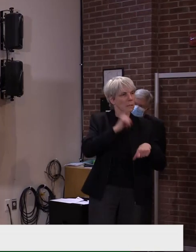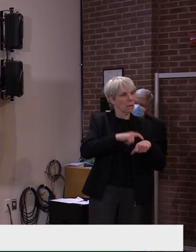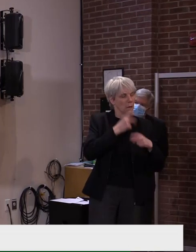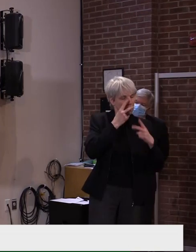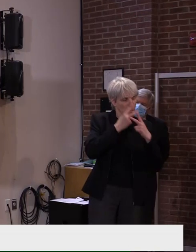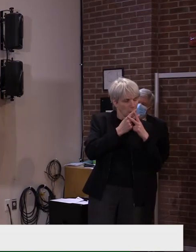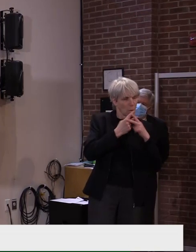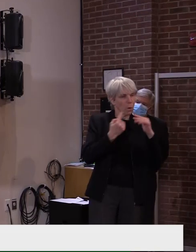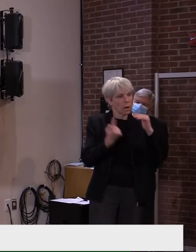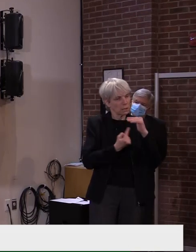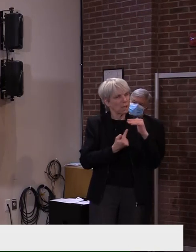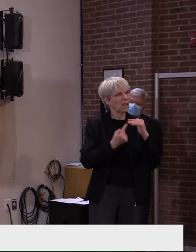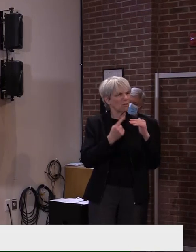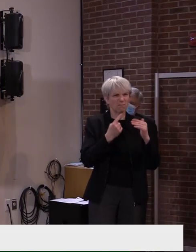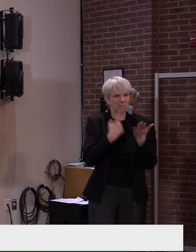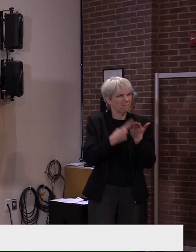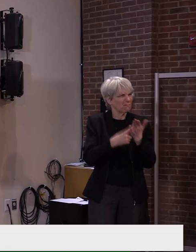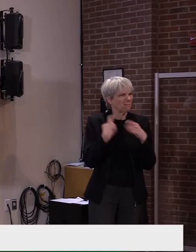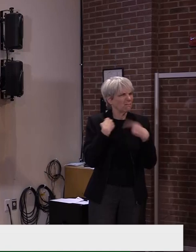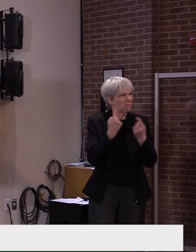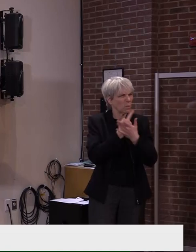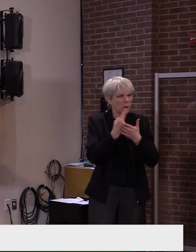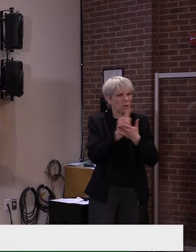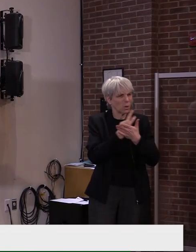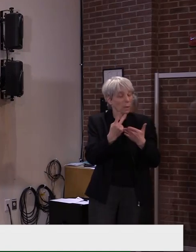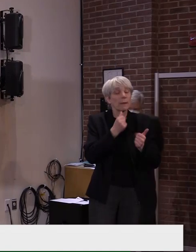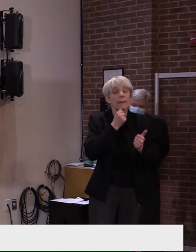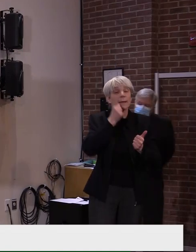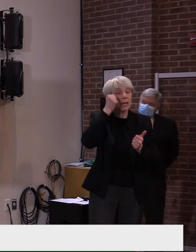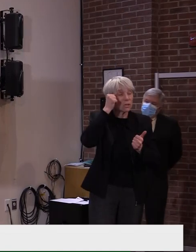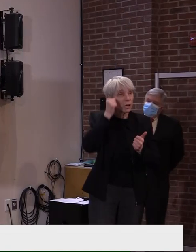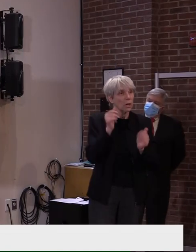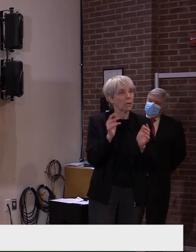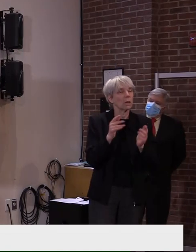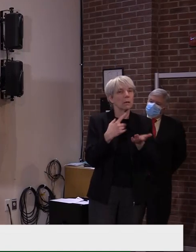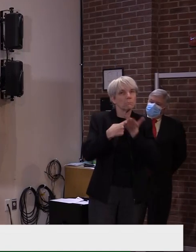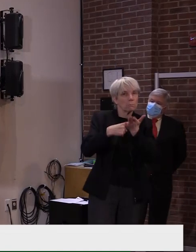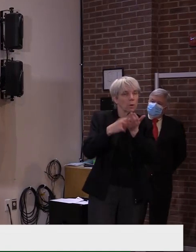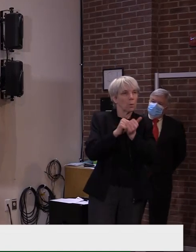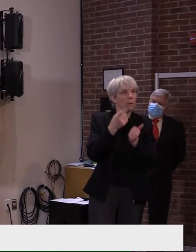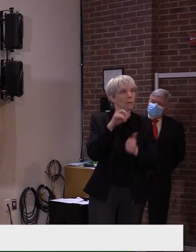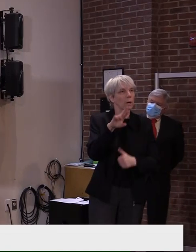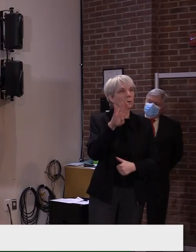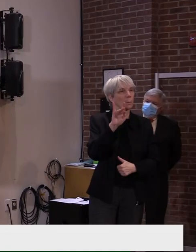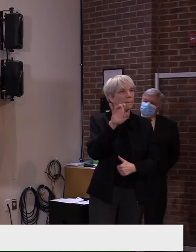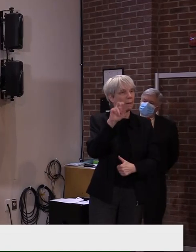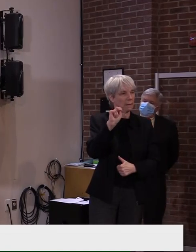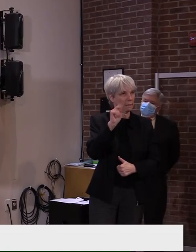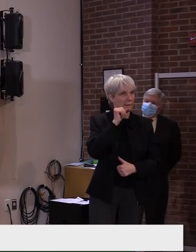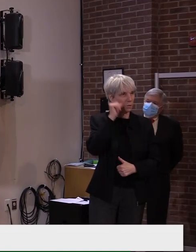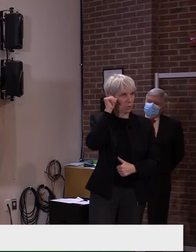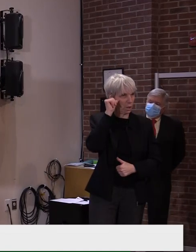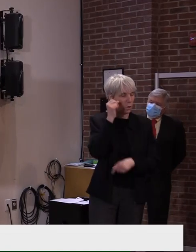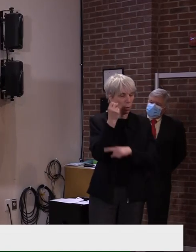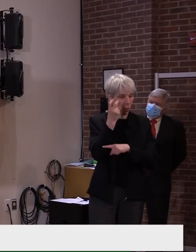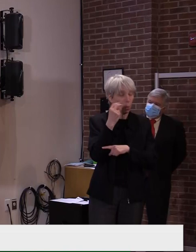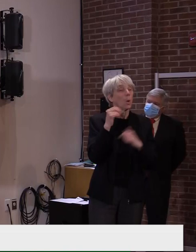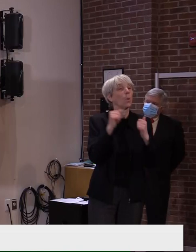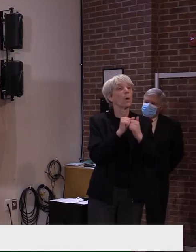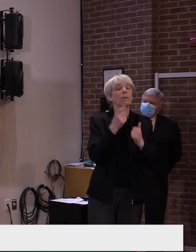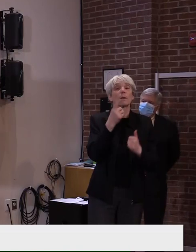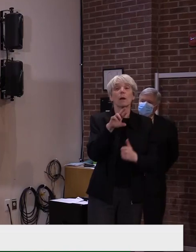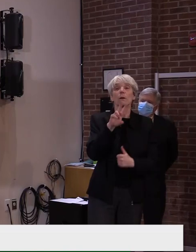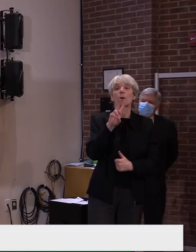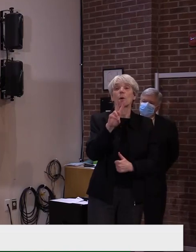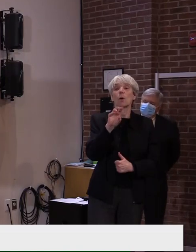We were on a call with President Biden yesterday around the noon hour. Dr. Walensky was on the call as well and was